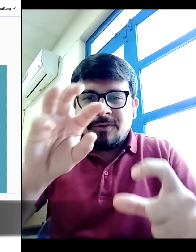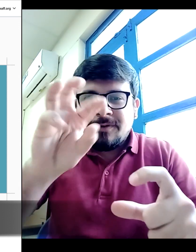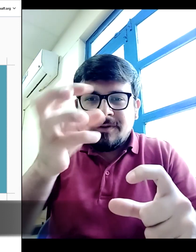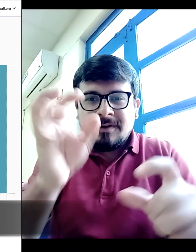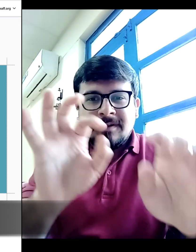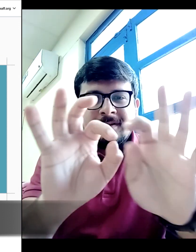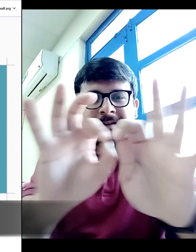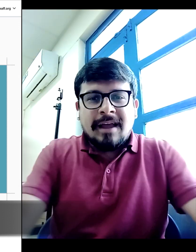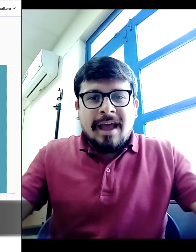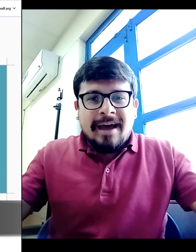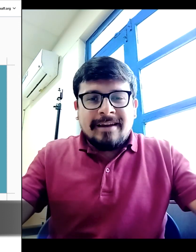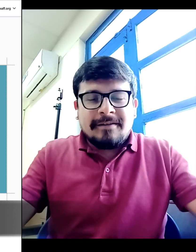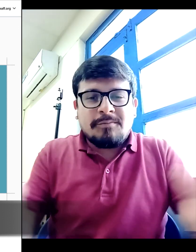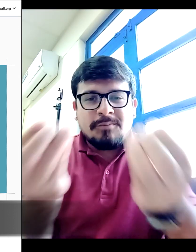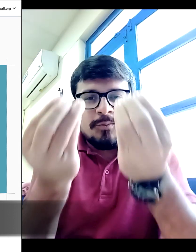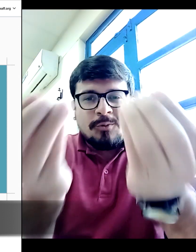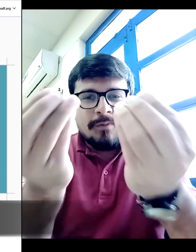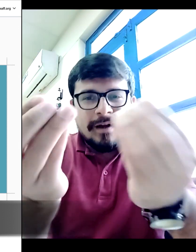You have more options.